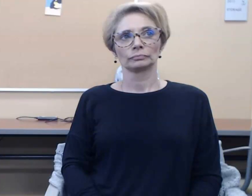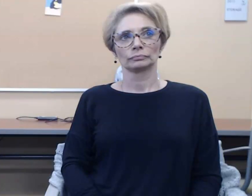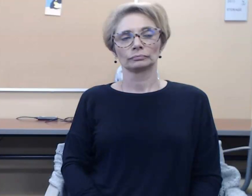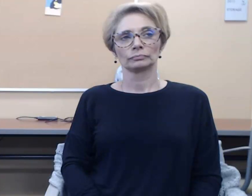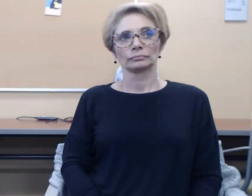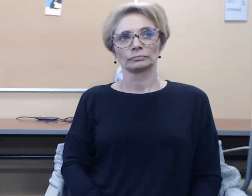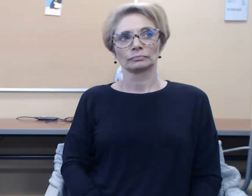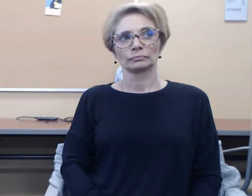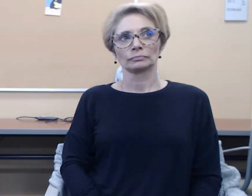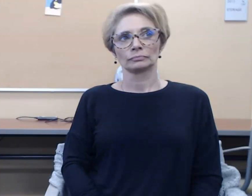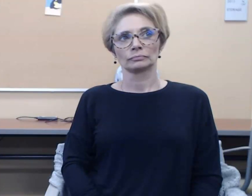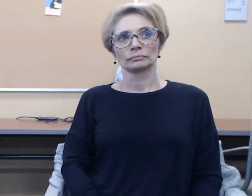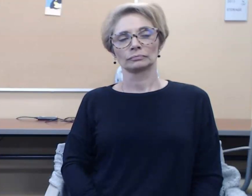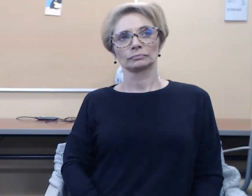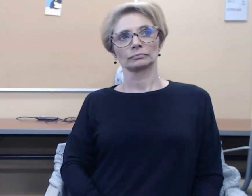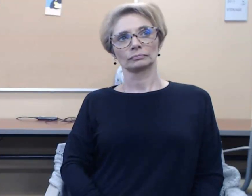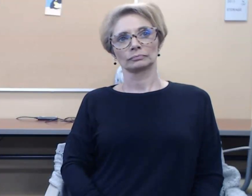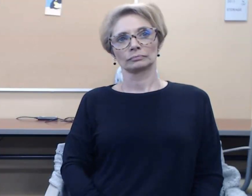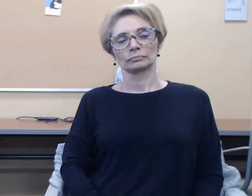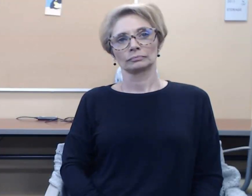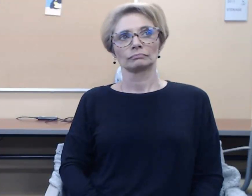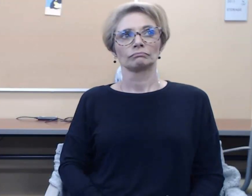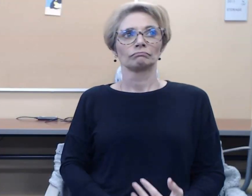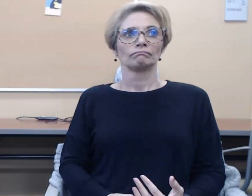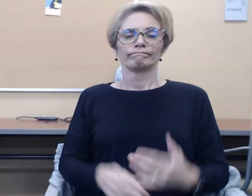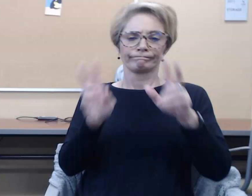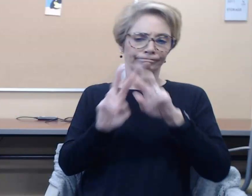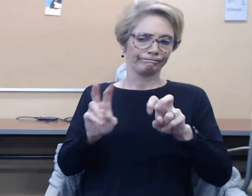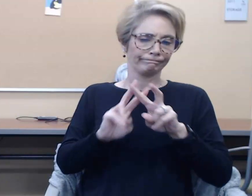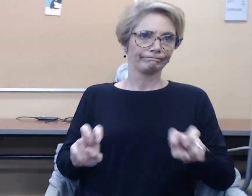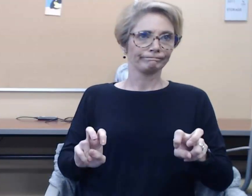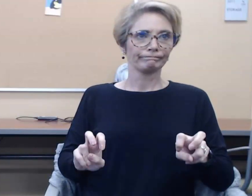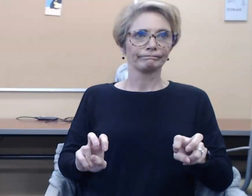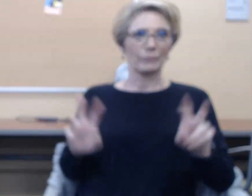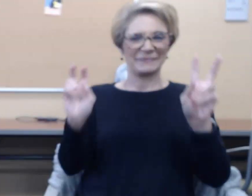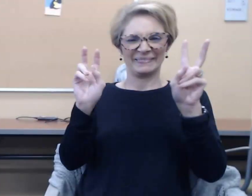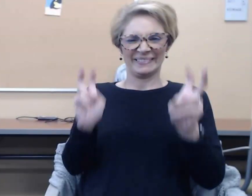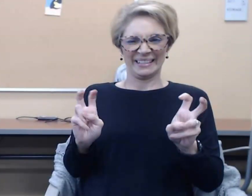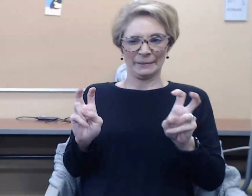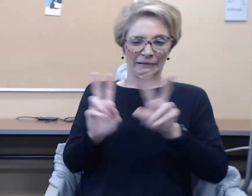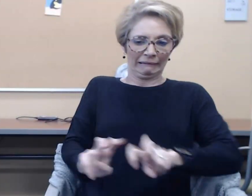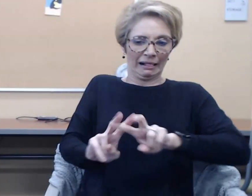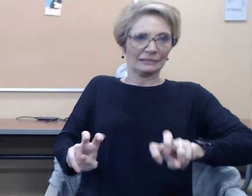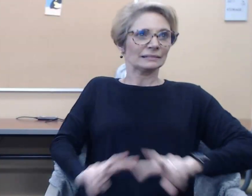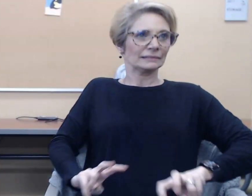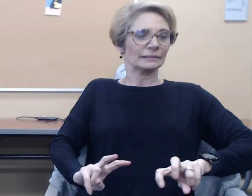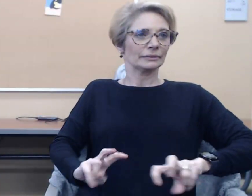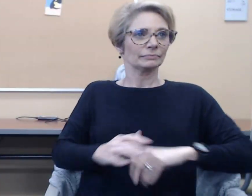Then I would use an analytical approach of a thematic analysis. This is basically when a researcher closely examines